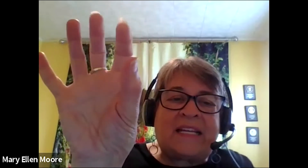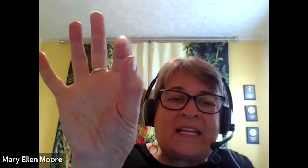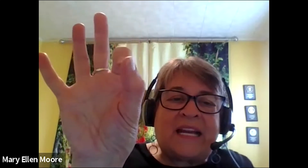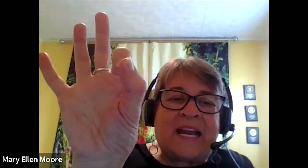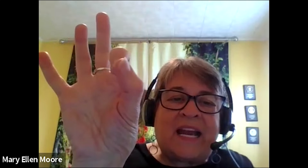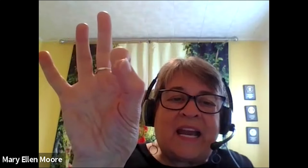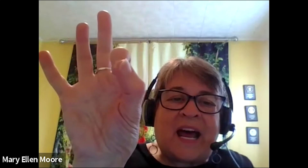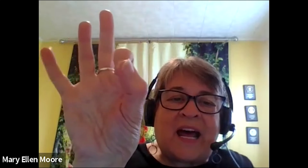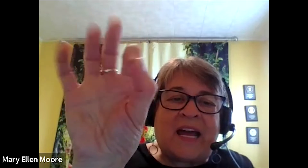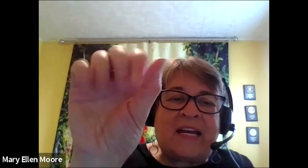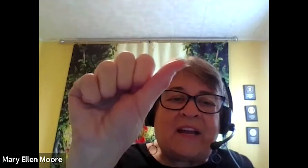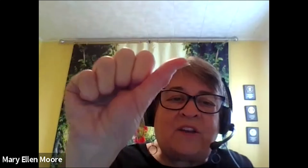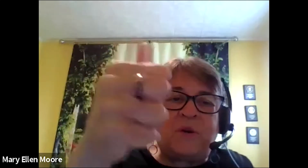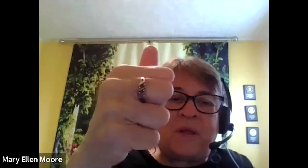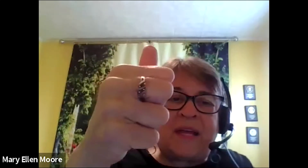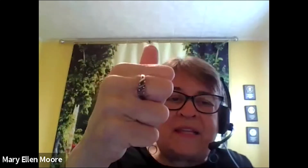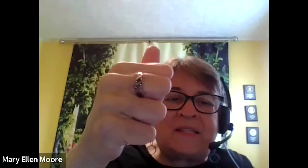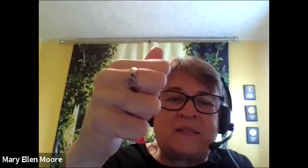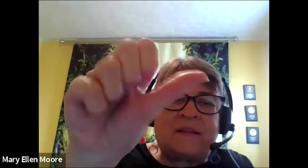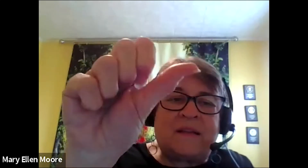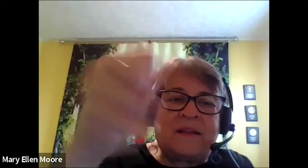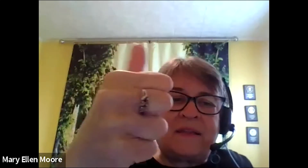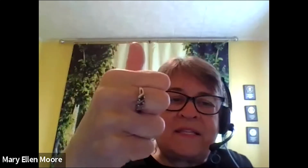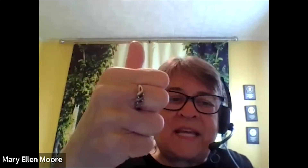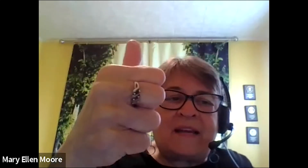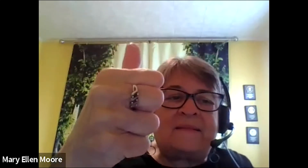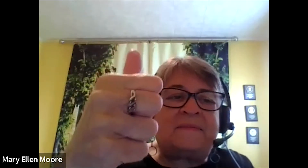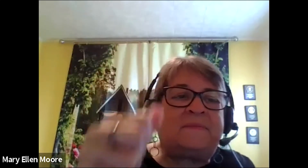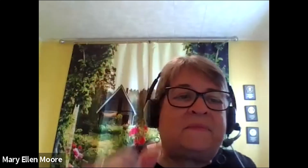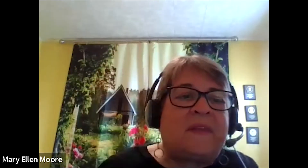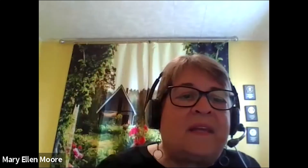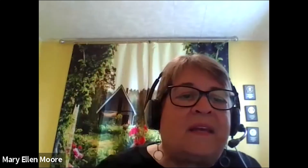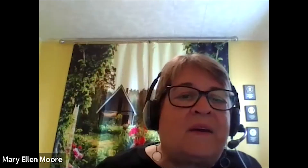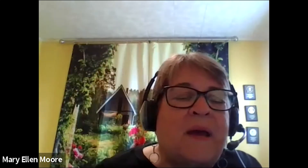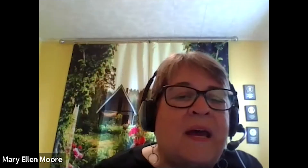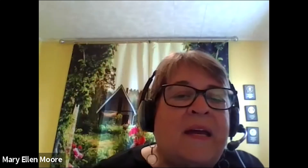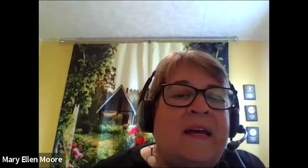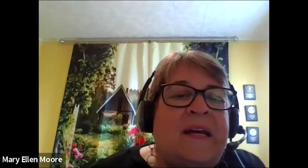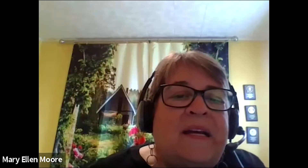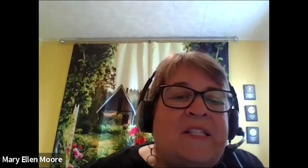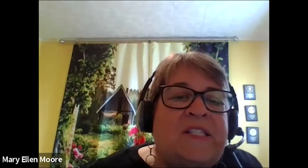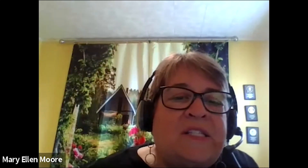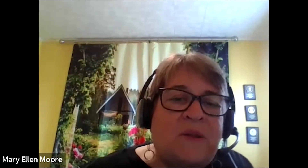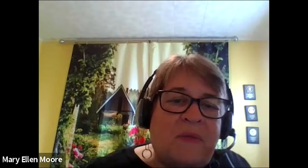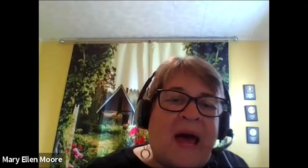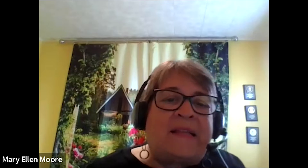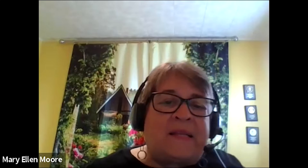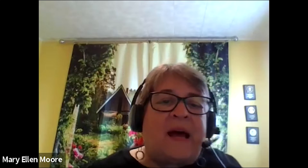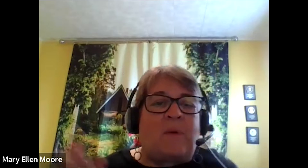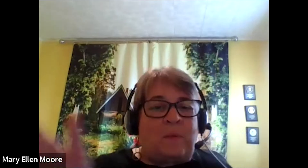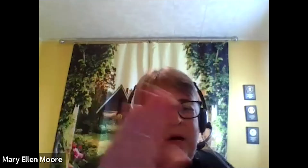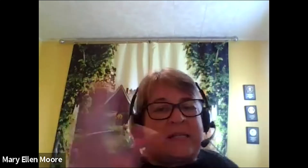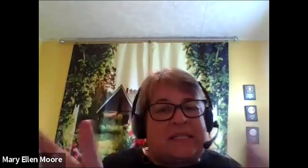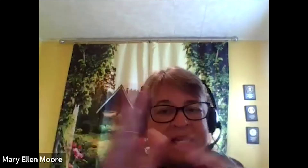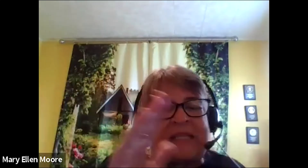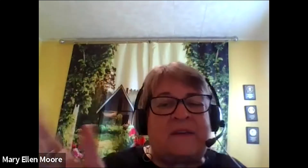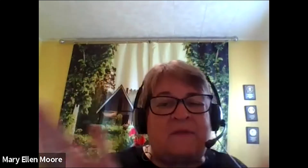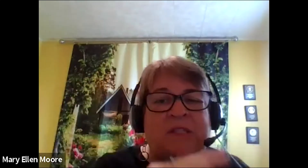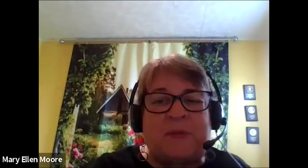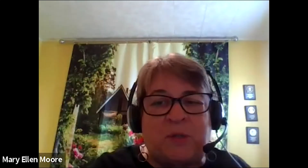8, 9, and you go like this, 10. Okay, so that's how we want to see the difference between